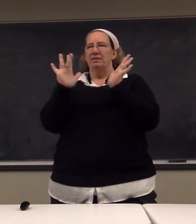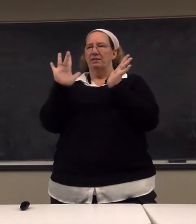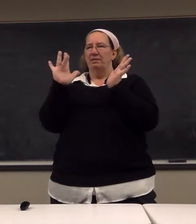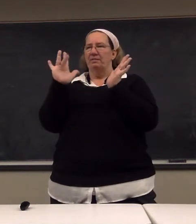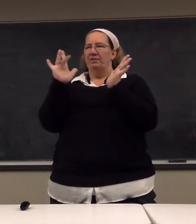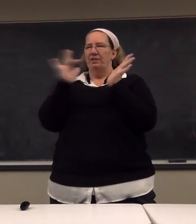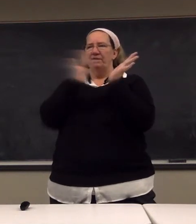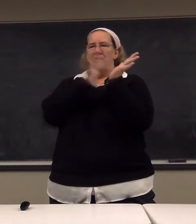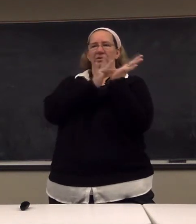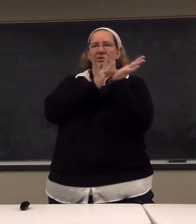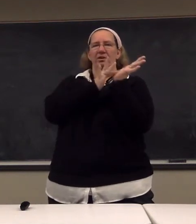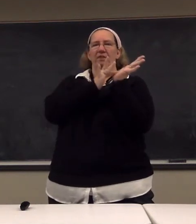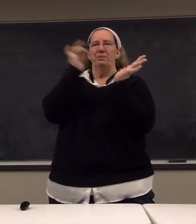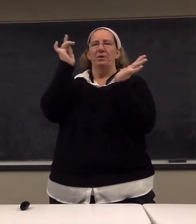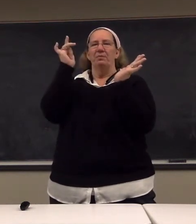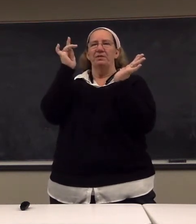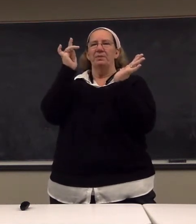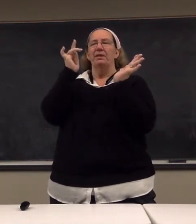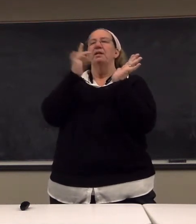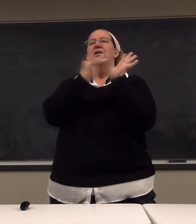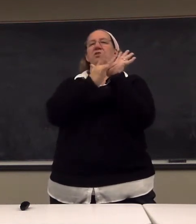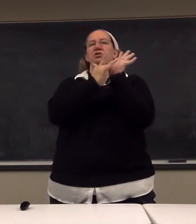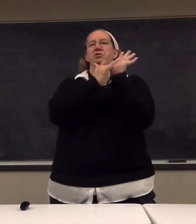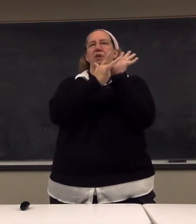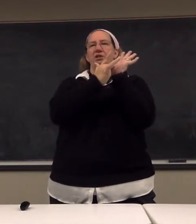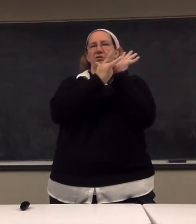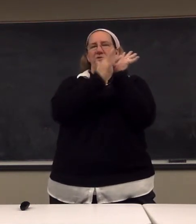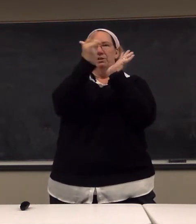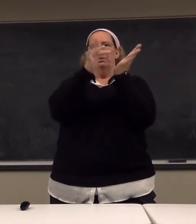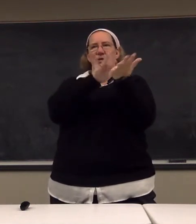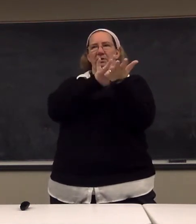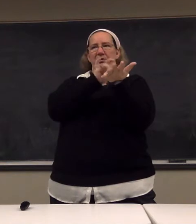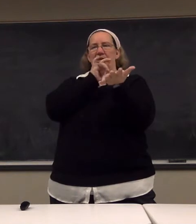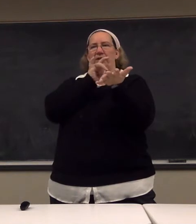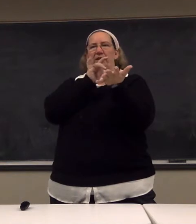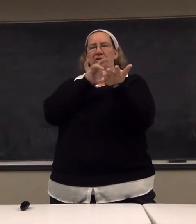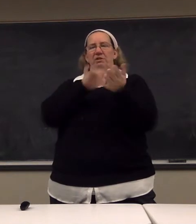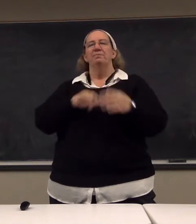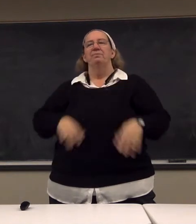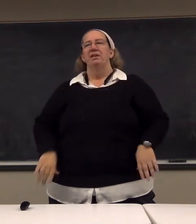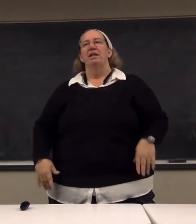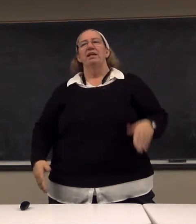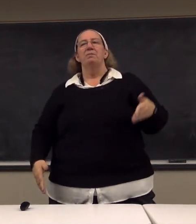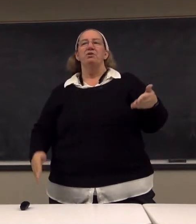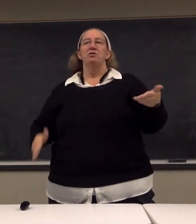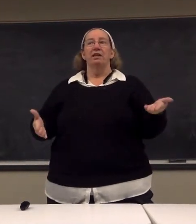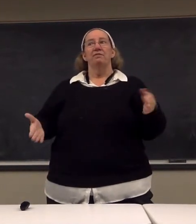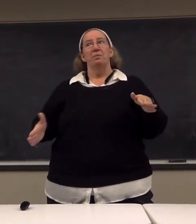the feeling finger off the palm this way. It's also directional, so this way we're taking it. And it can be used negative and